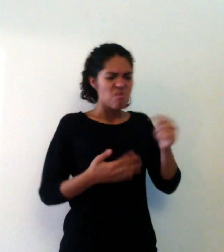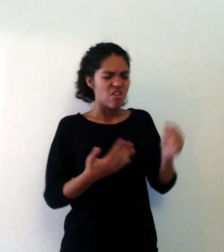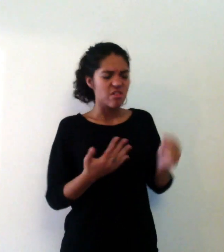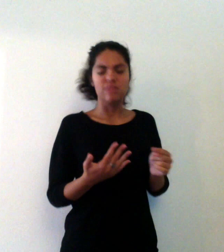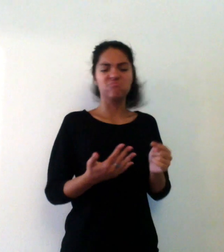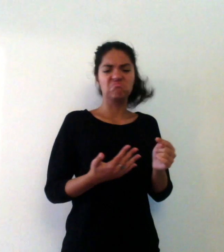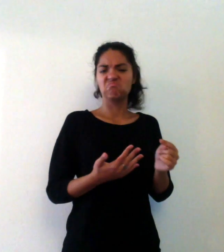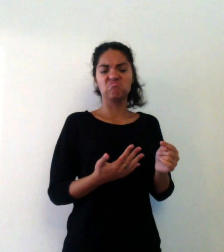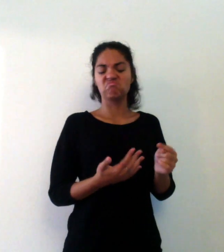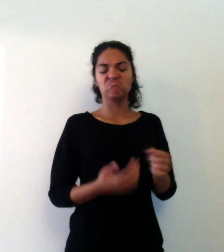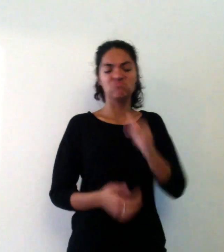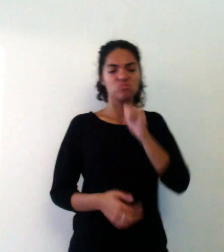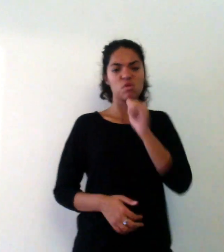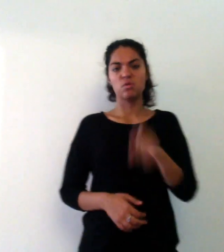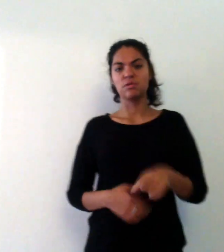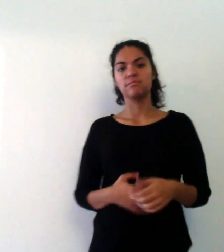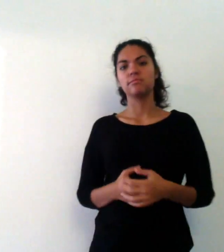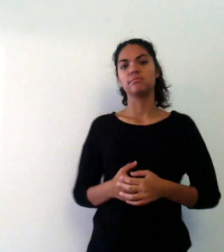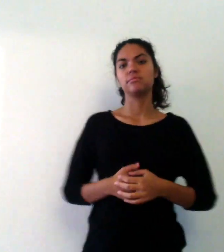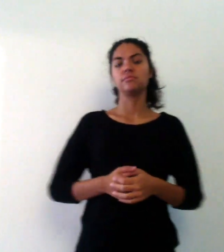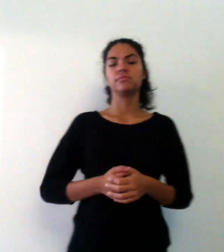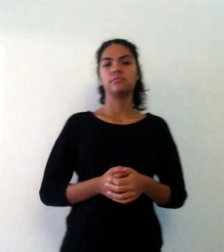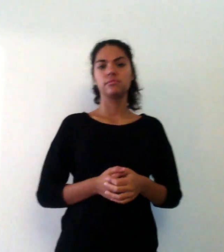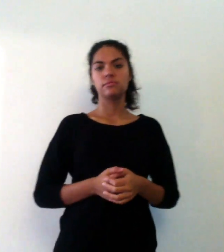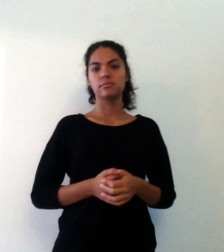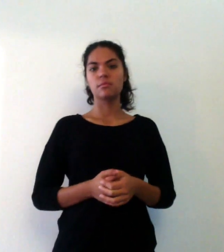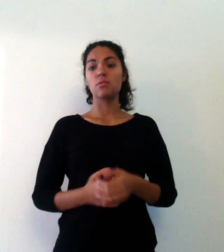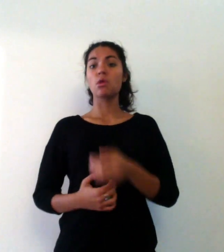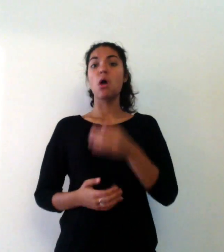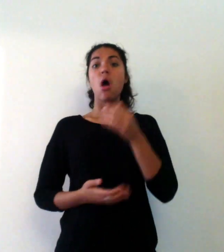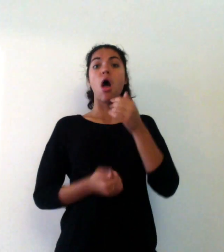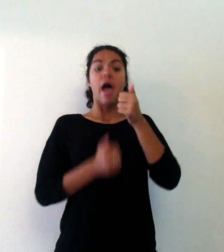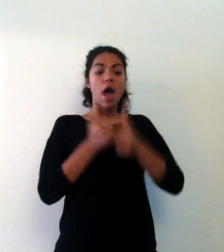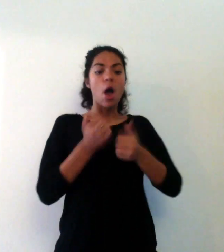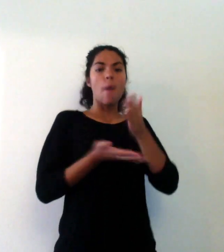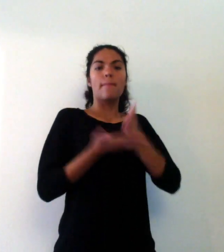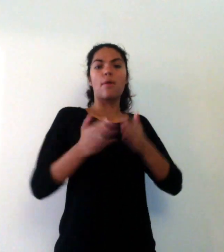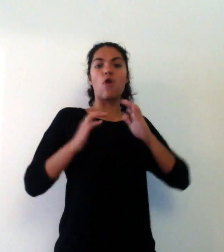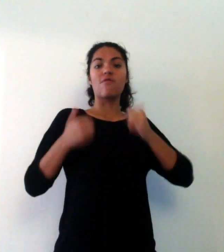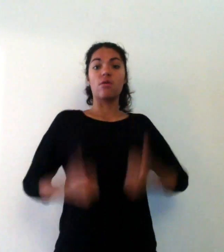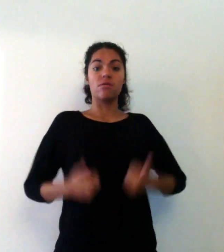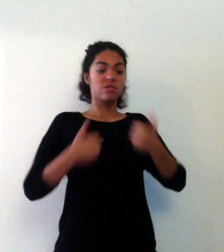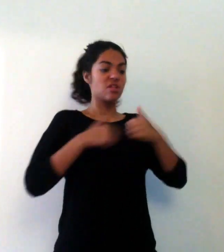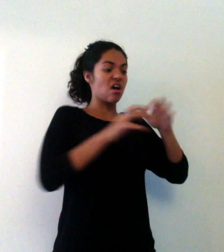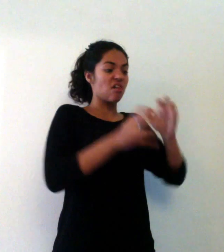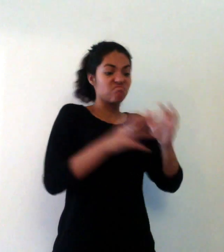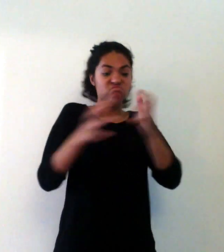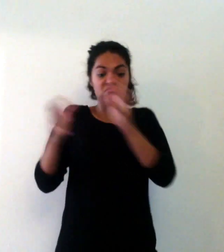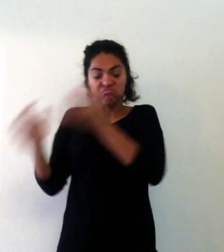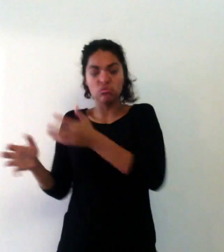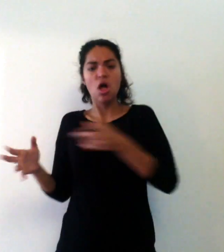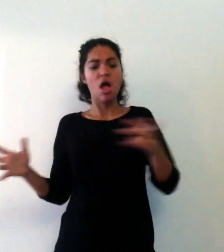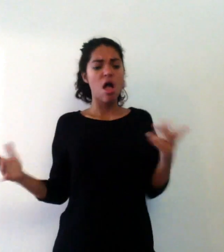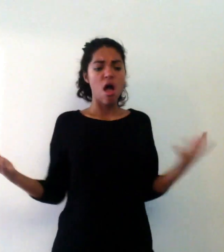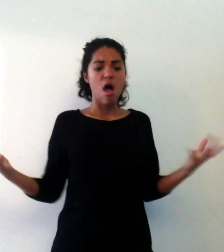of our lives, bestows dignity to every calling, and brings purpose, but it builds gratitude with